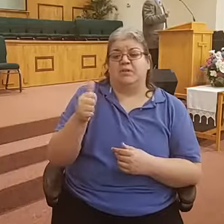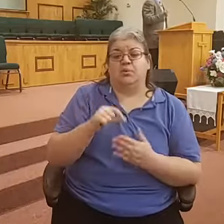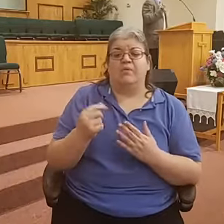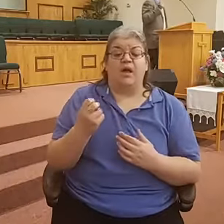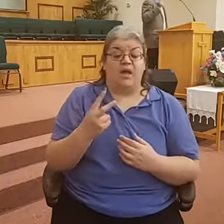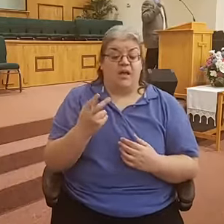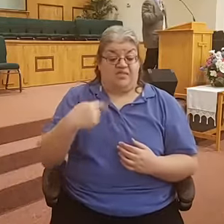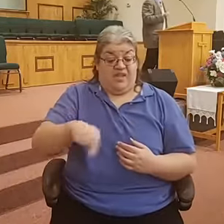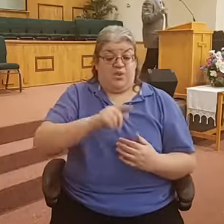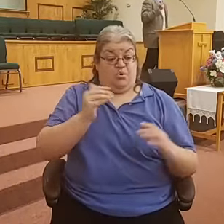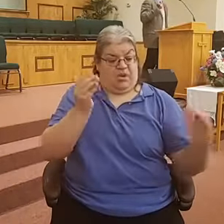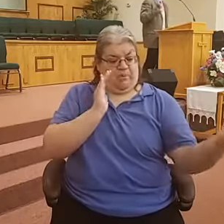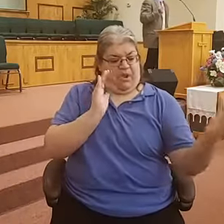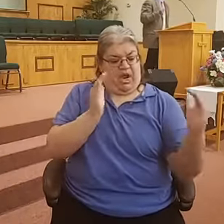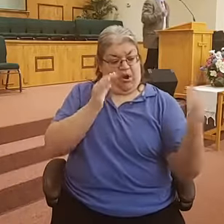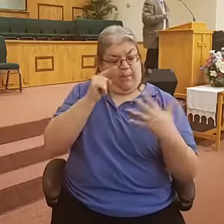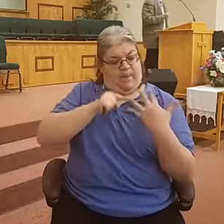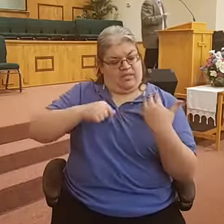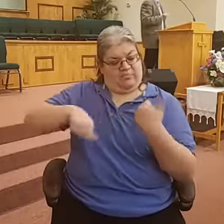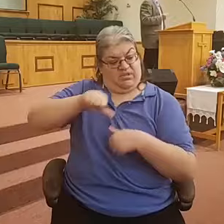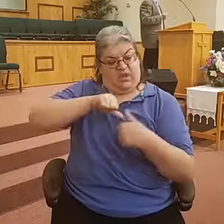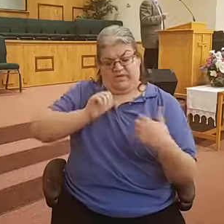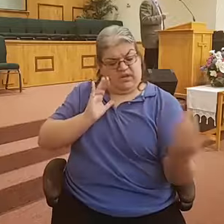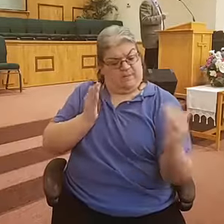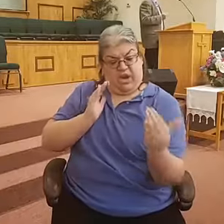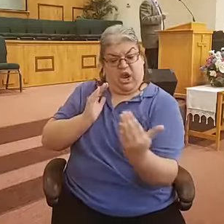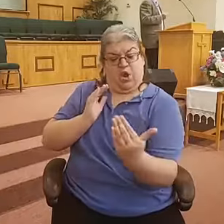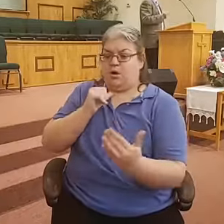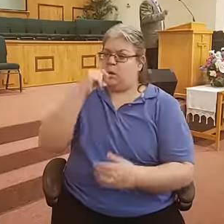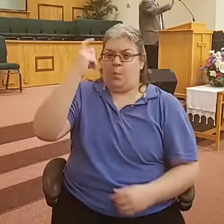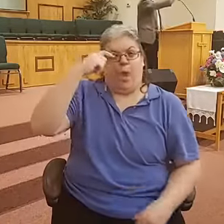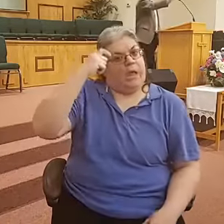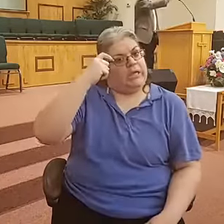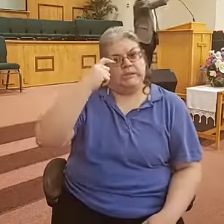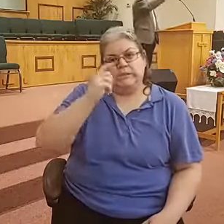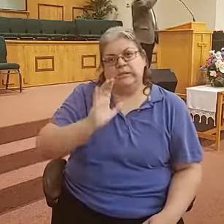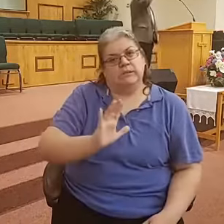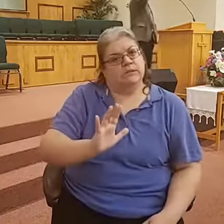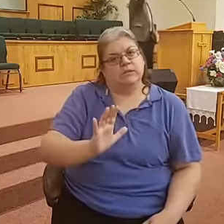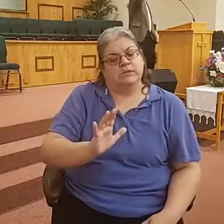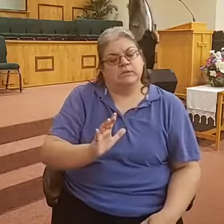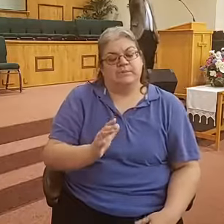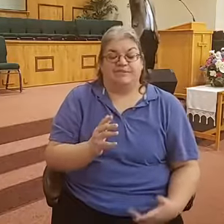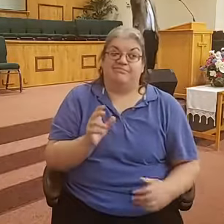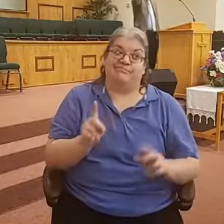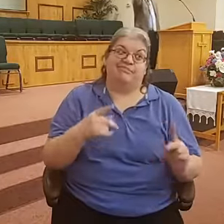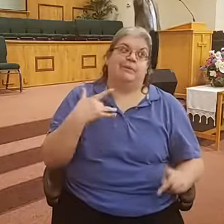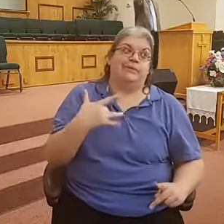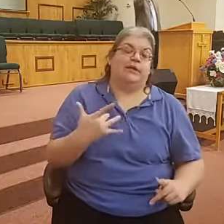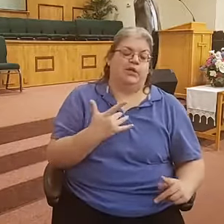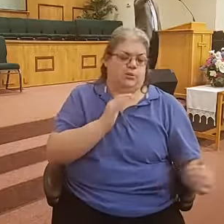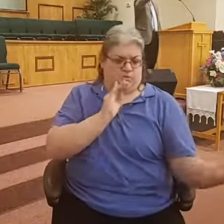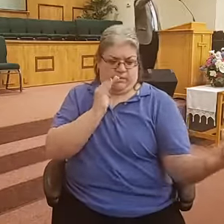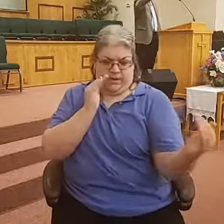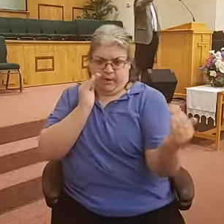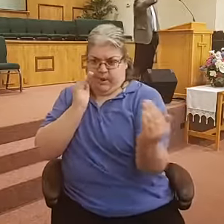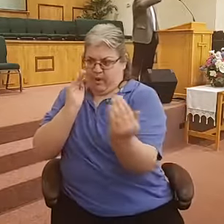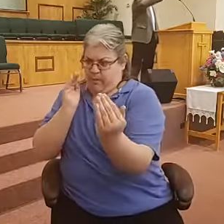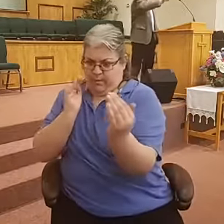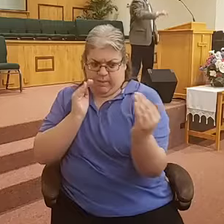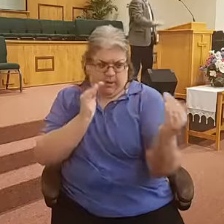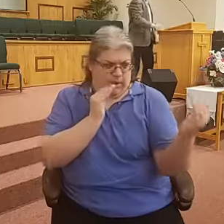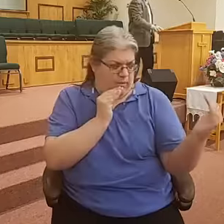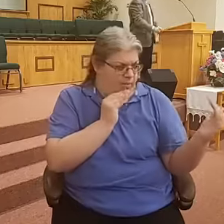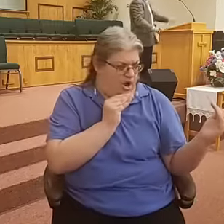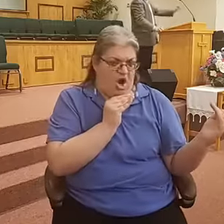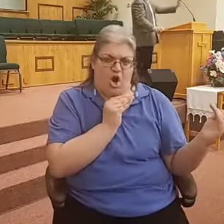compare themselves among themselves are not wise. But nevertheless, people do that. Boy, they do that. And